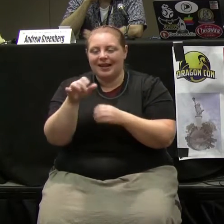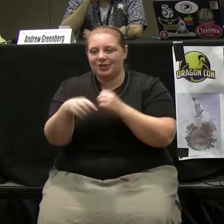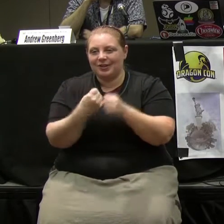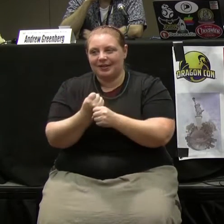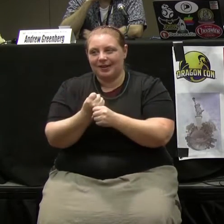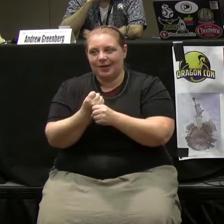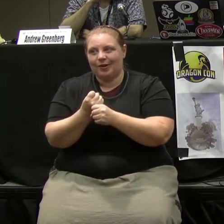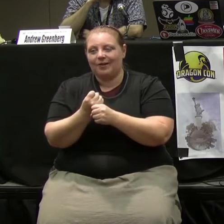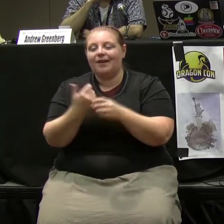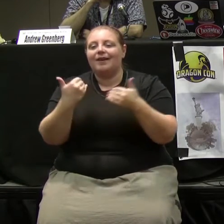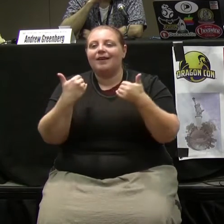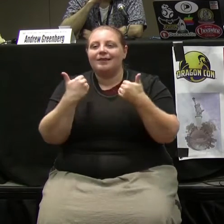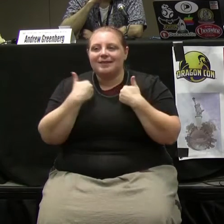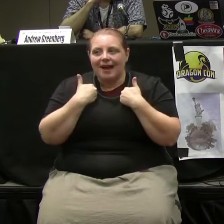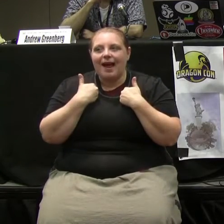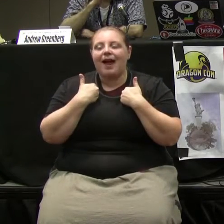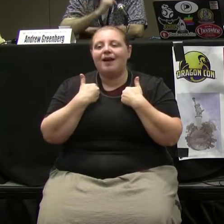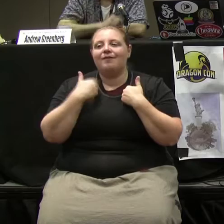election politics.